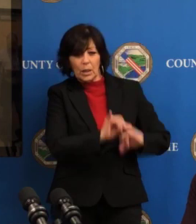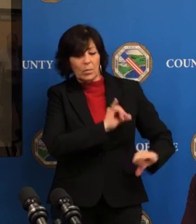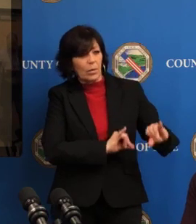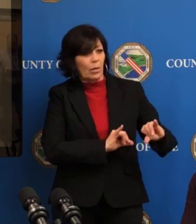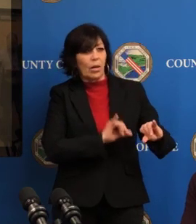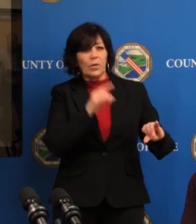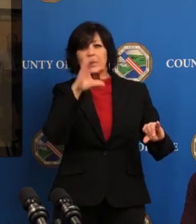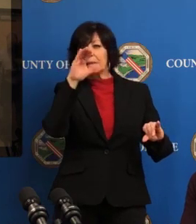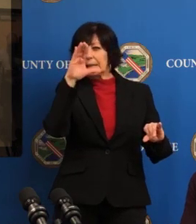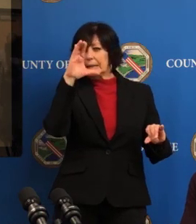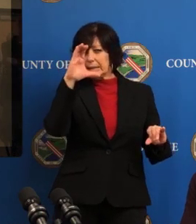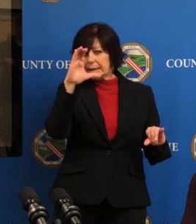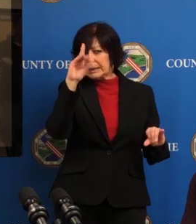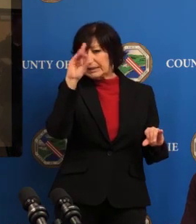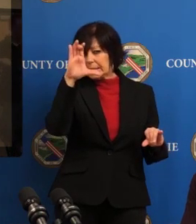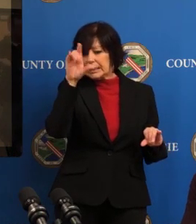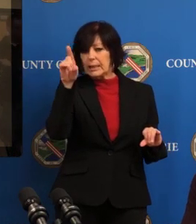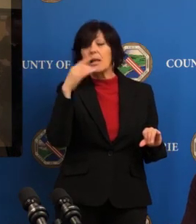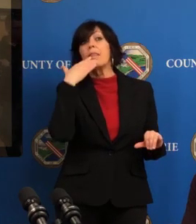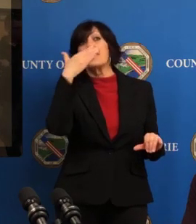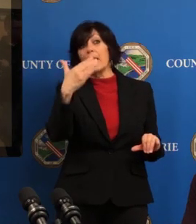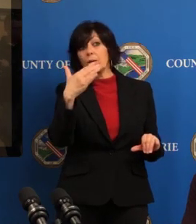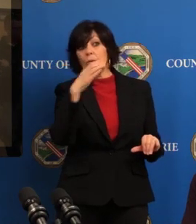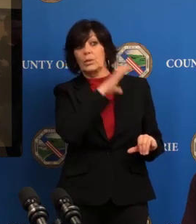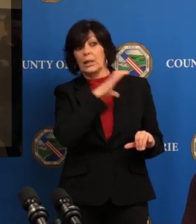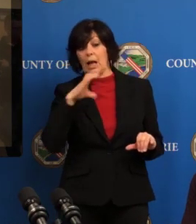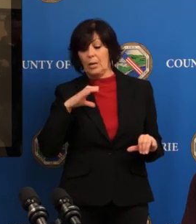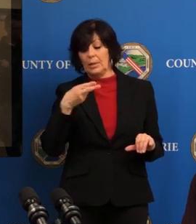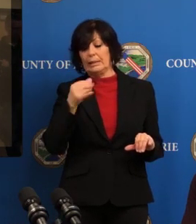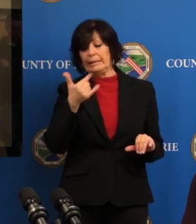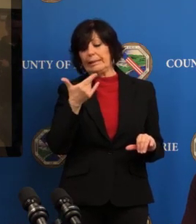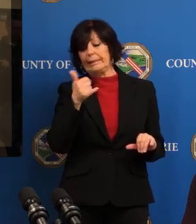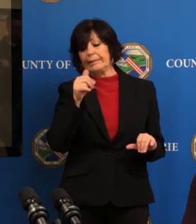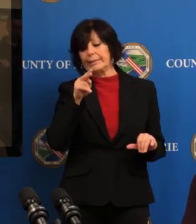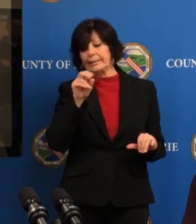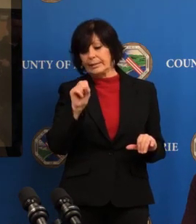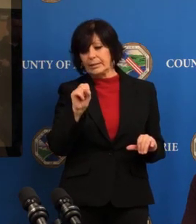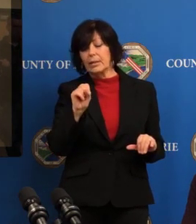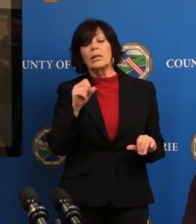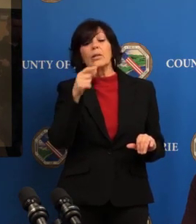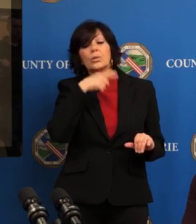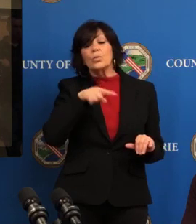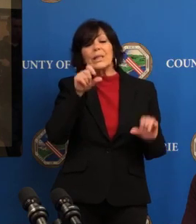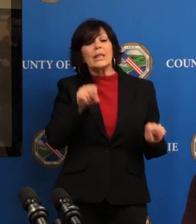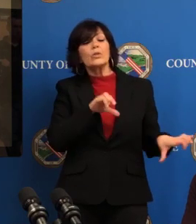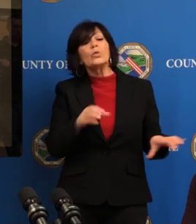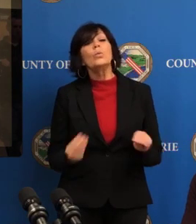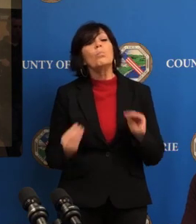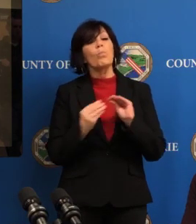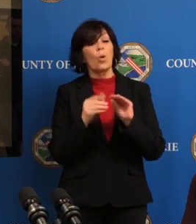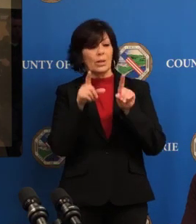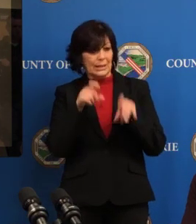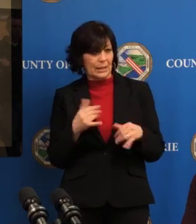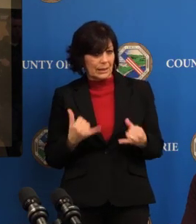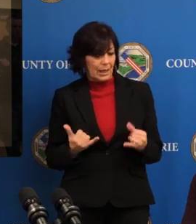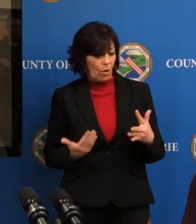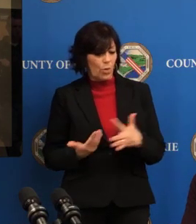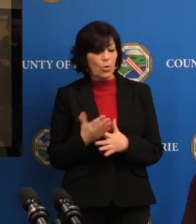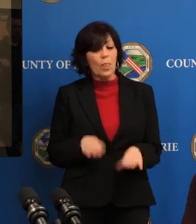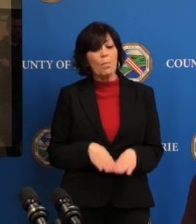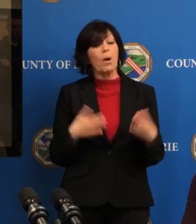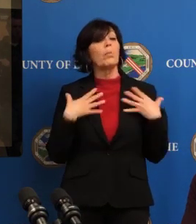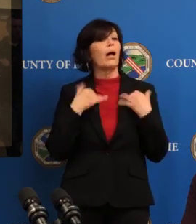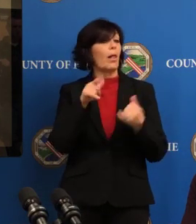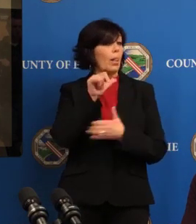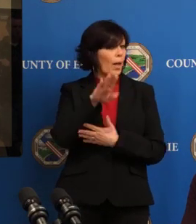and the CDC. So thank you to Congressman Higgins. So we'll be able to do more tests through the public health lab. We'll